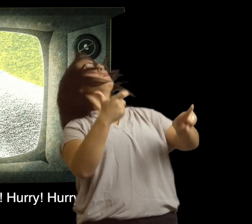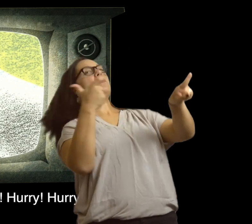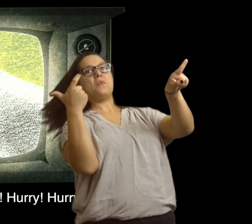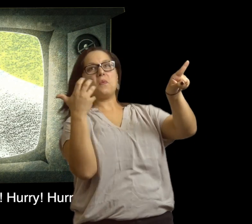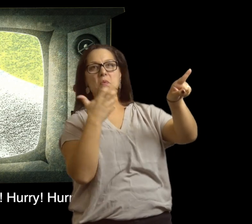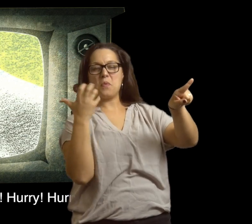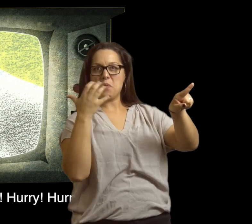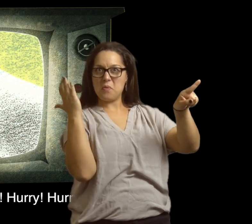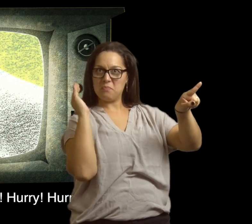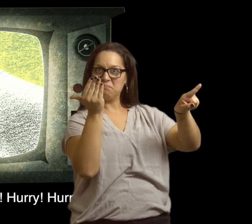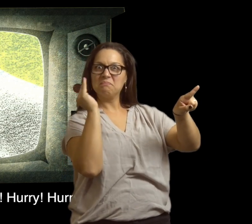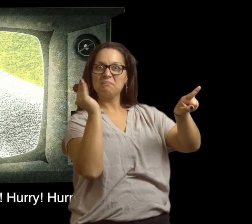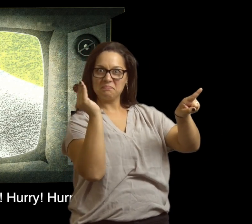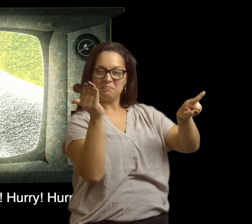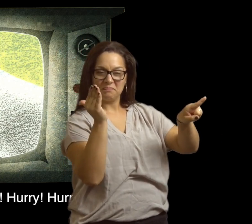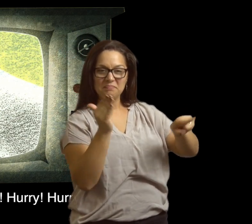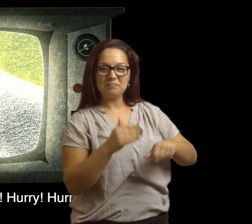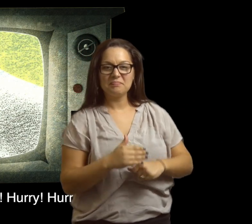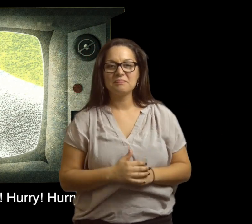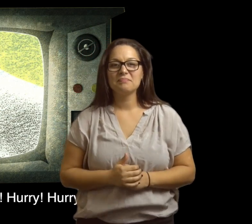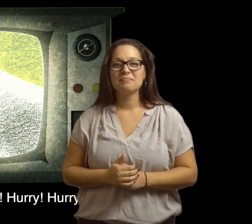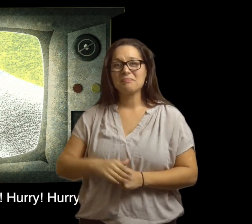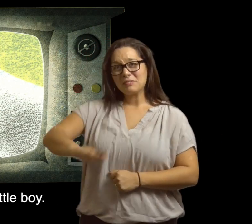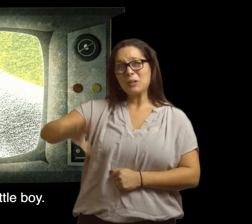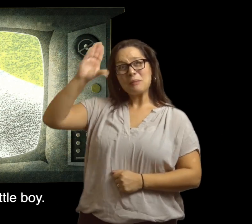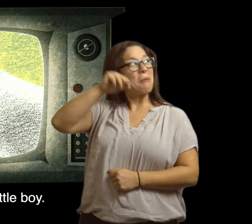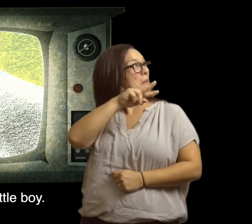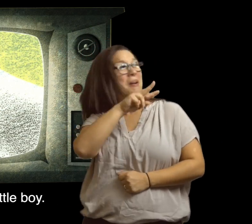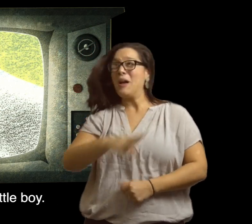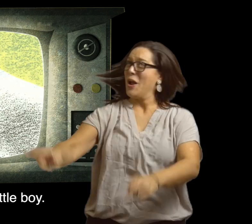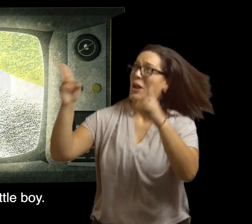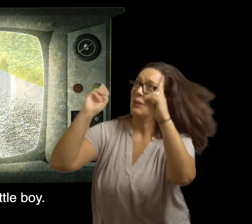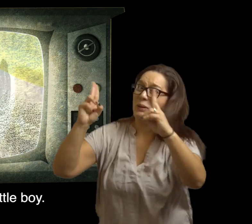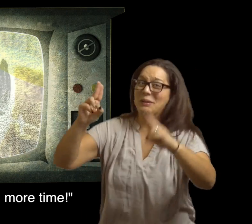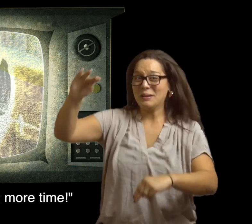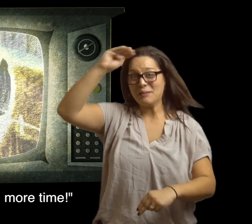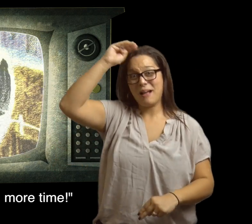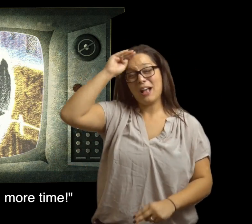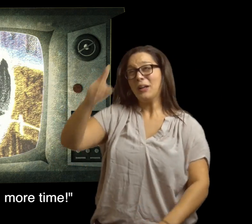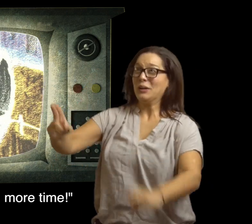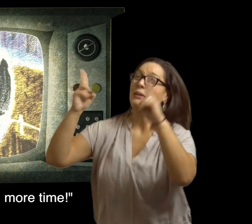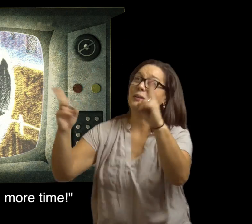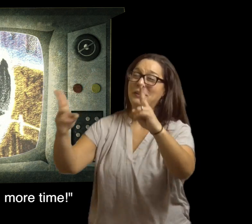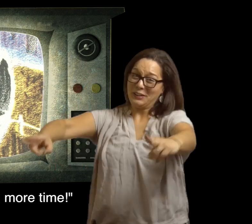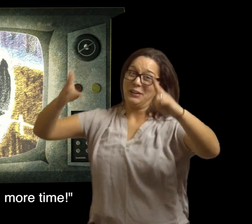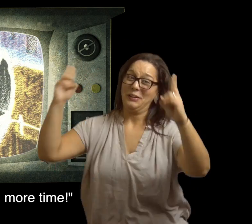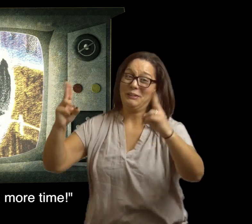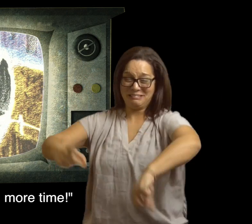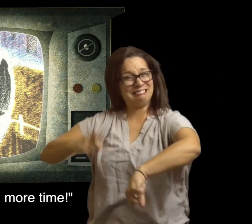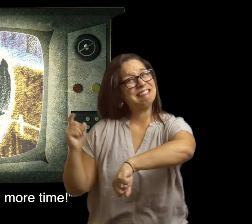Mike Mulligan! Hurry! Hurry! Shouted the little boy. There's not much more time!